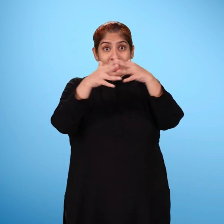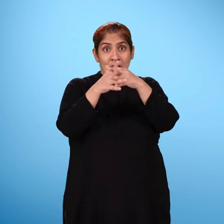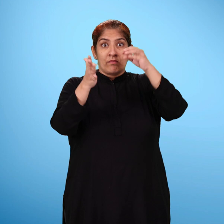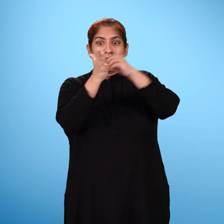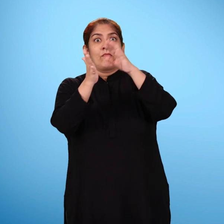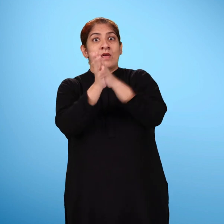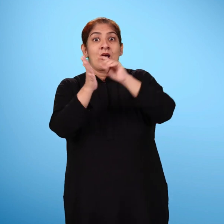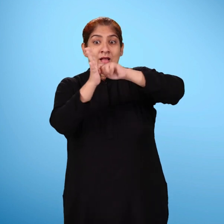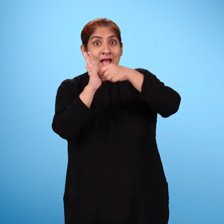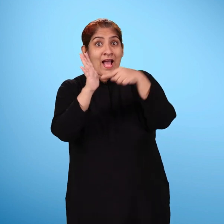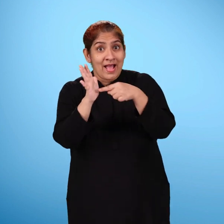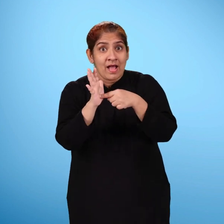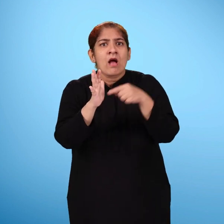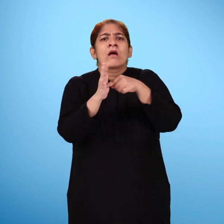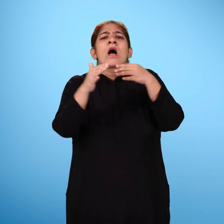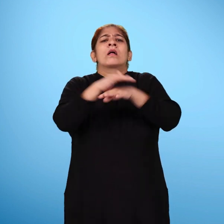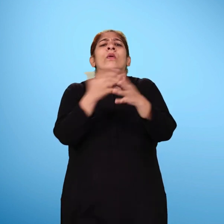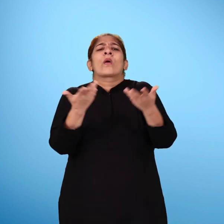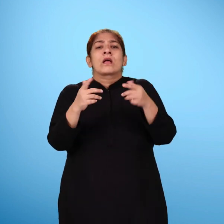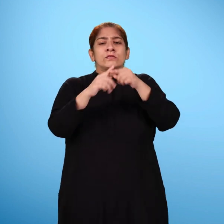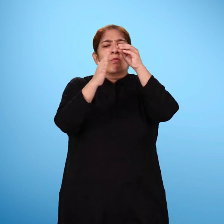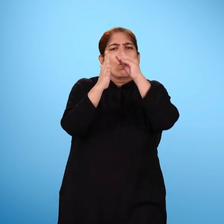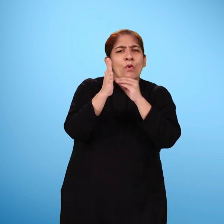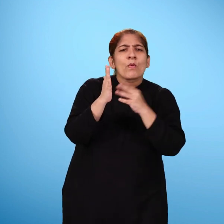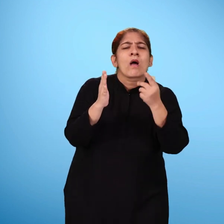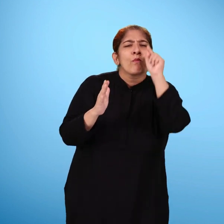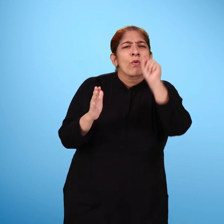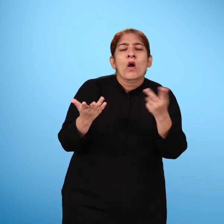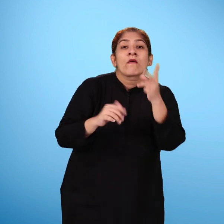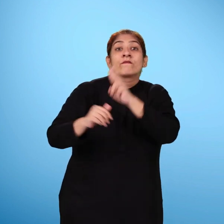Constitutional values such as fundamental duties towards nation and state,